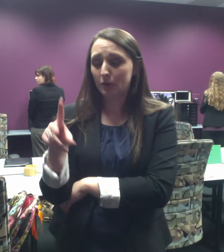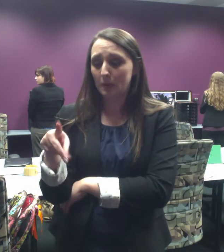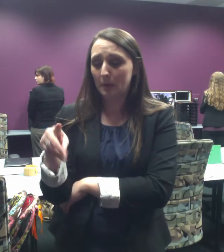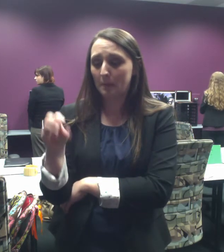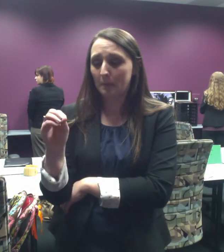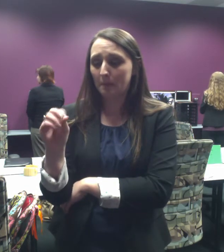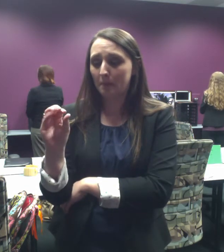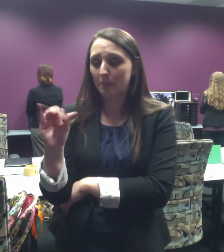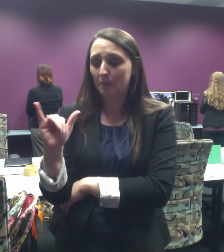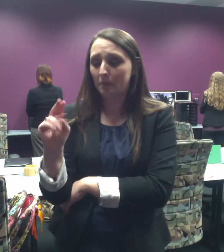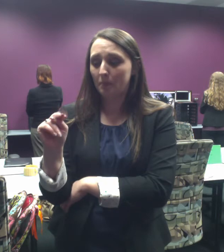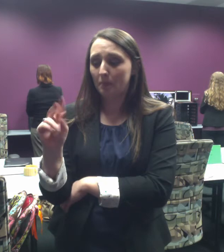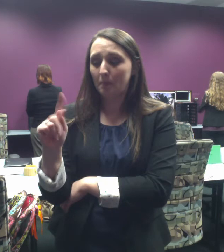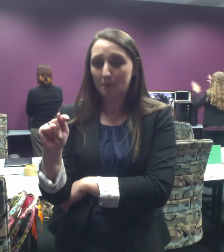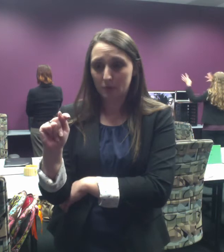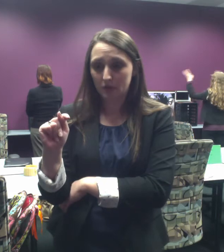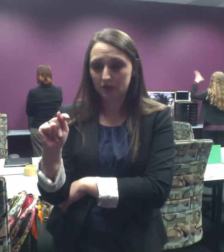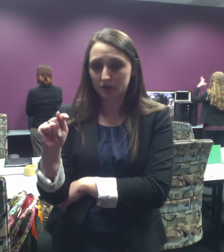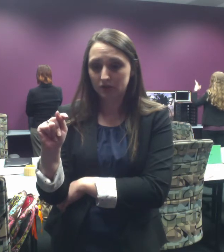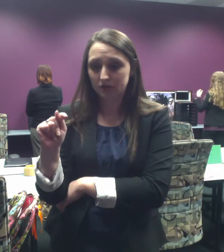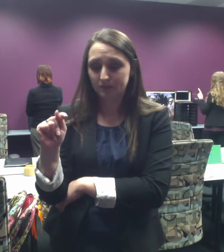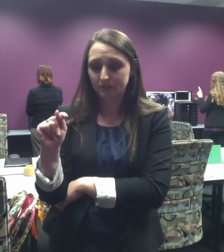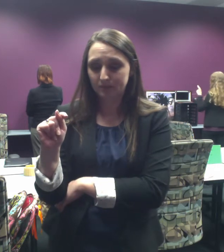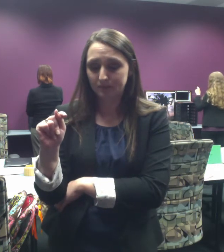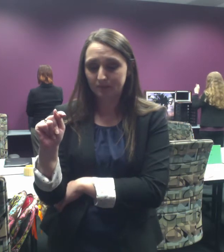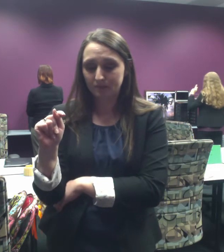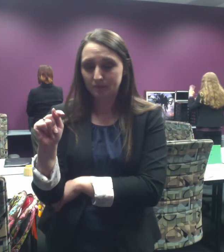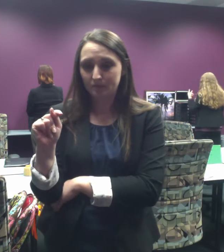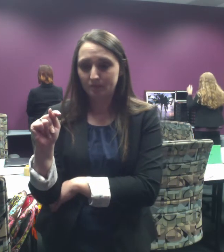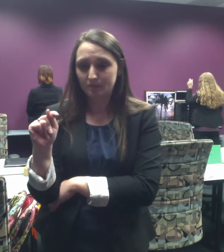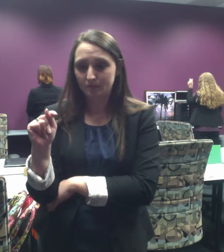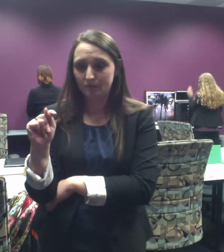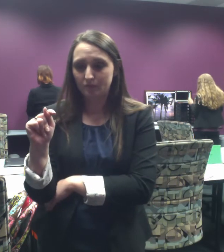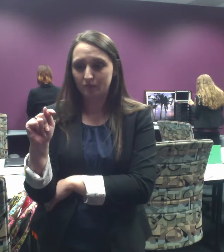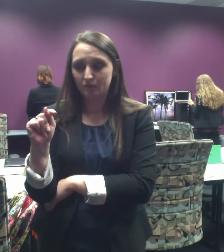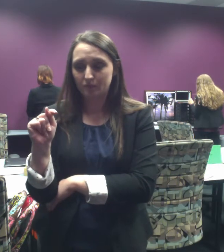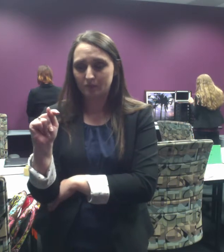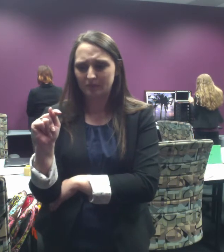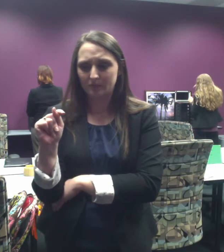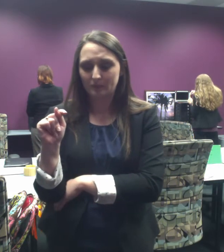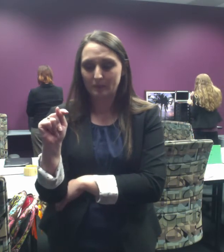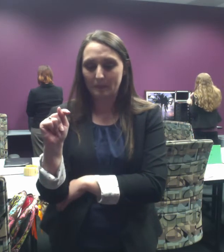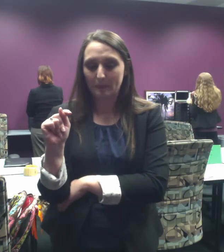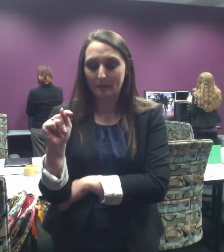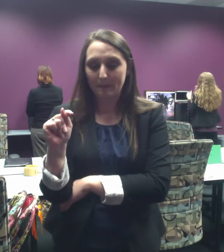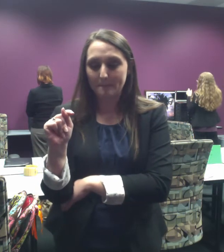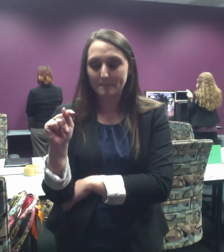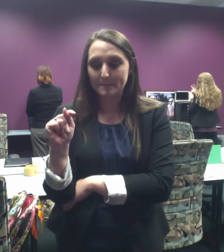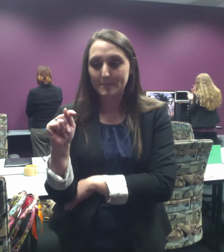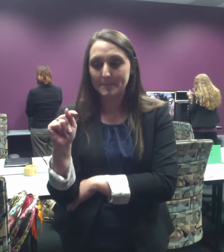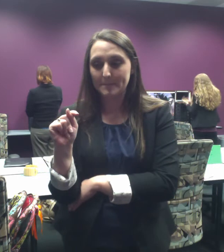This is the one that Curtis was talking about when he gave us an example of condensation. You're looking at the temperature at